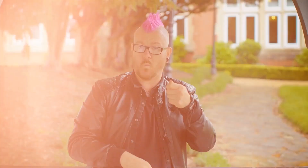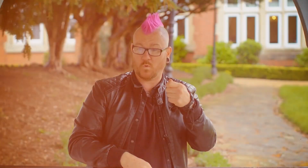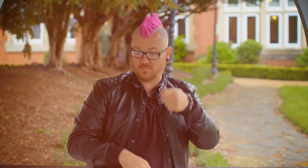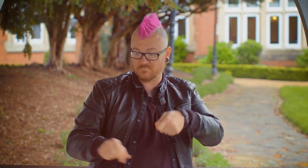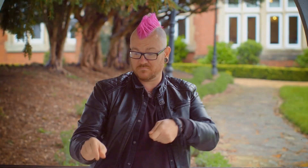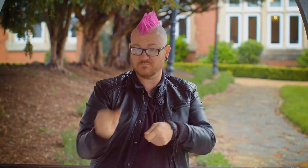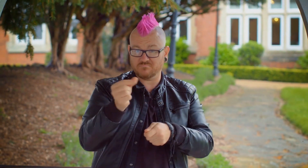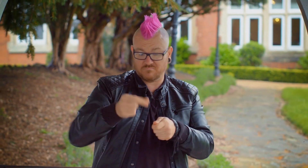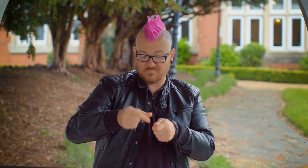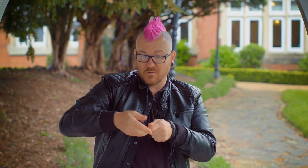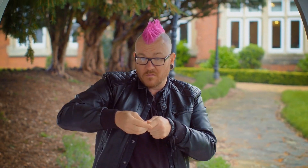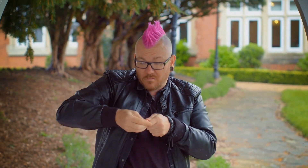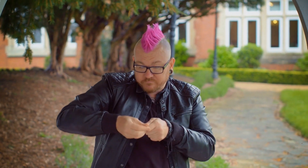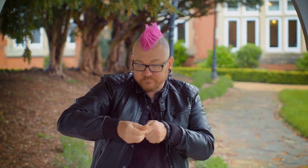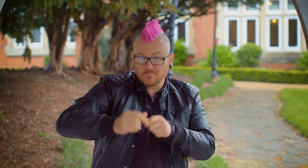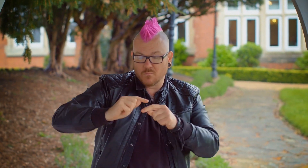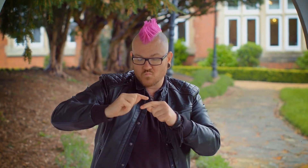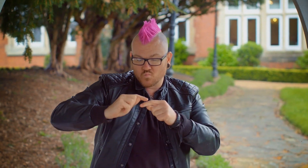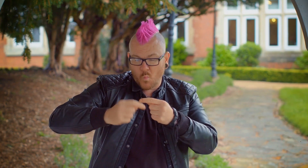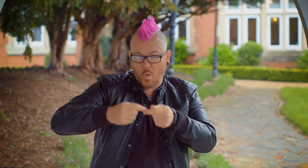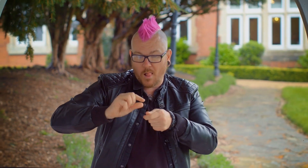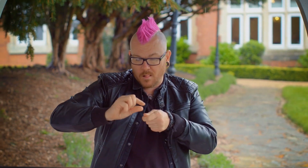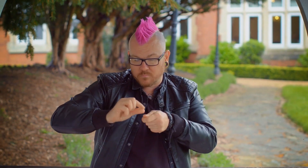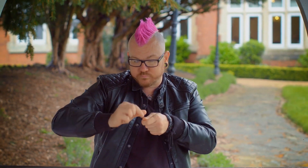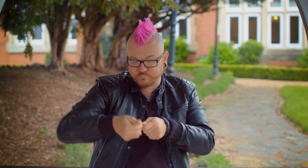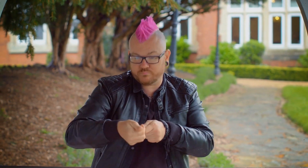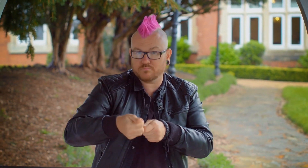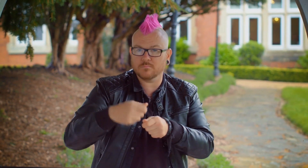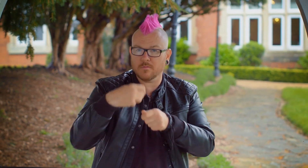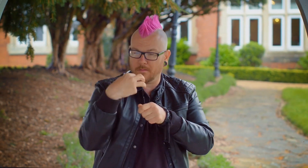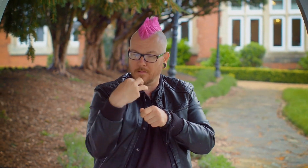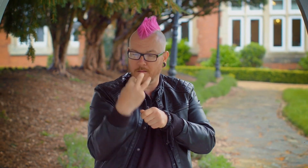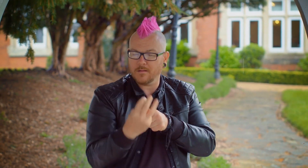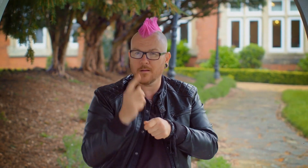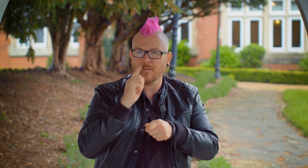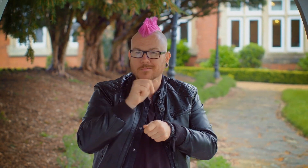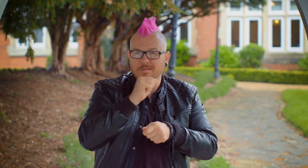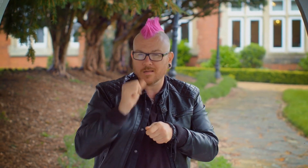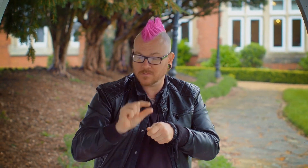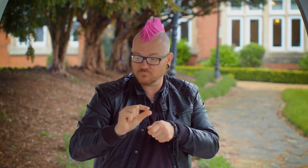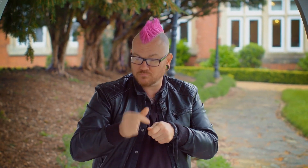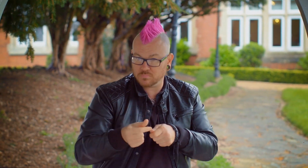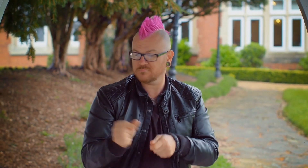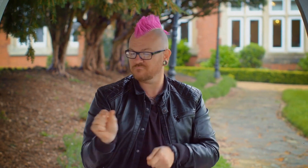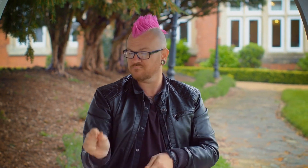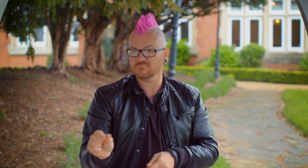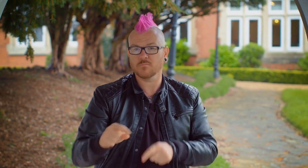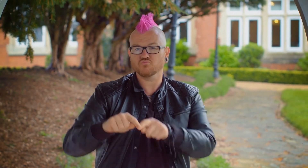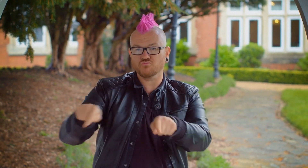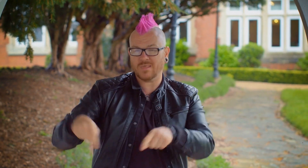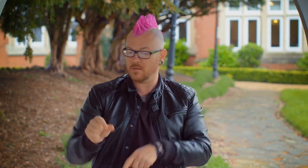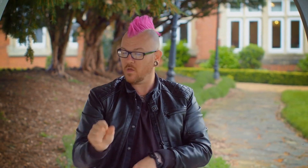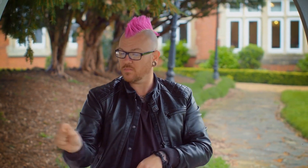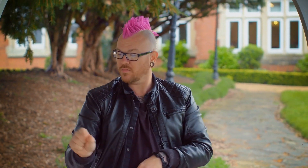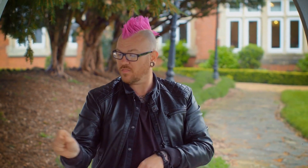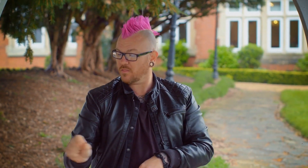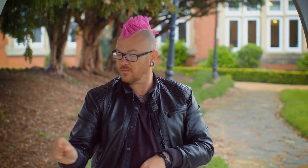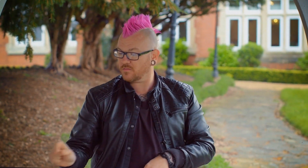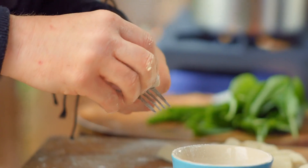Using a fork, press and roll the gnocchi over the top to leave indentations. Leave to dry on a tray.